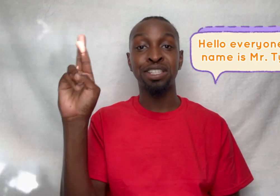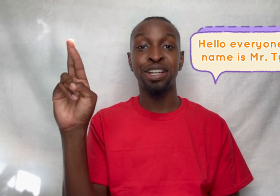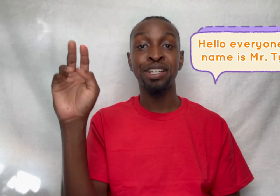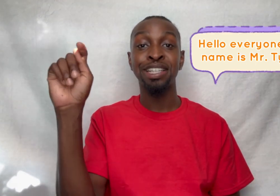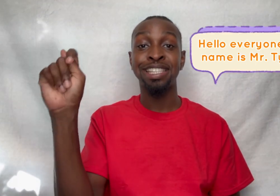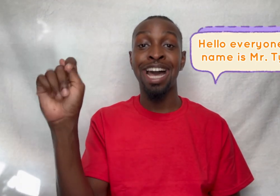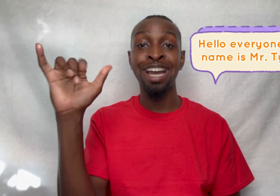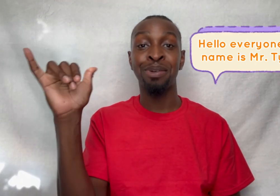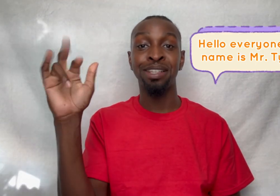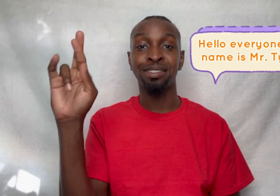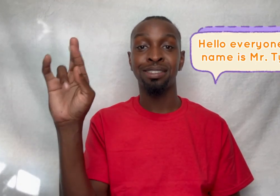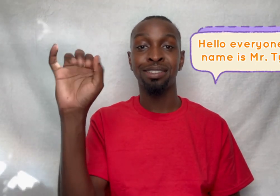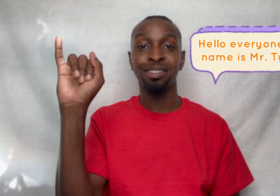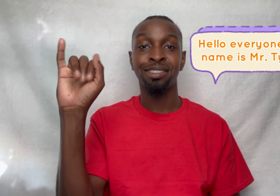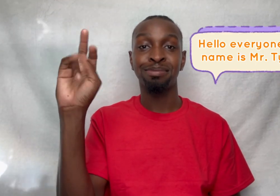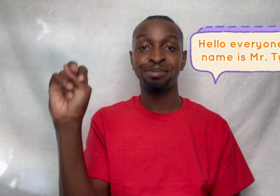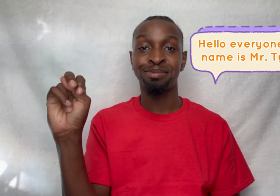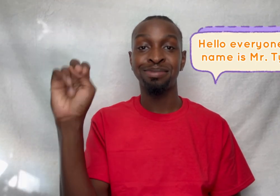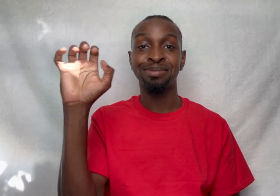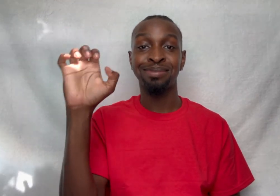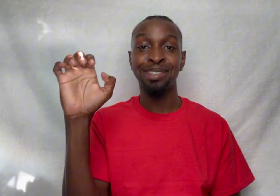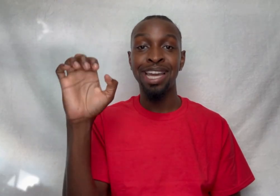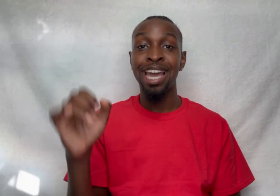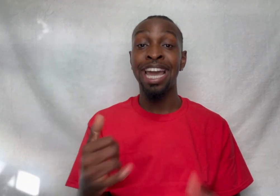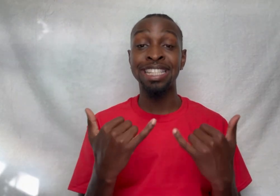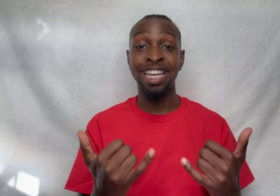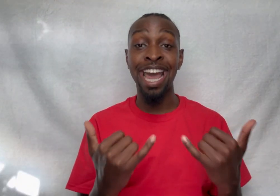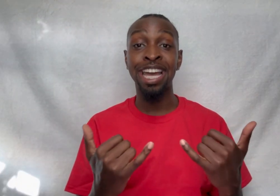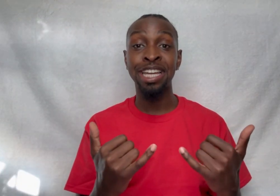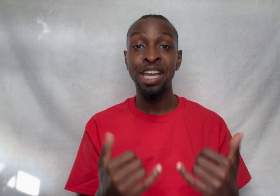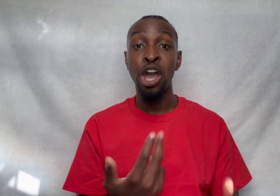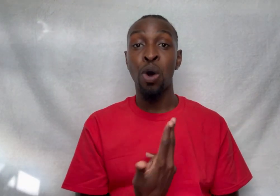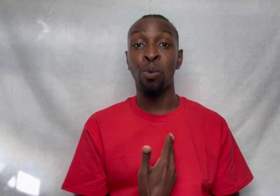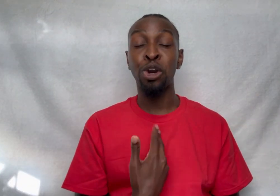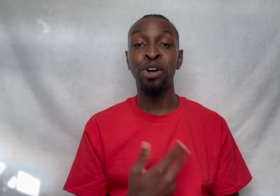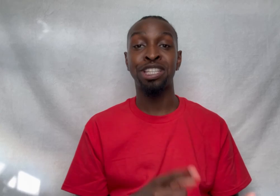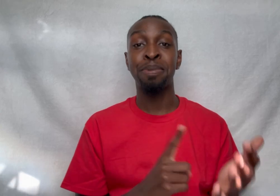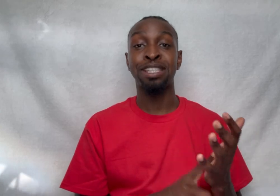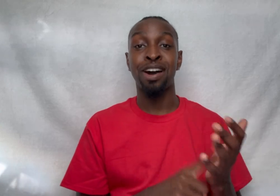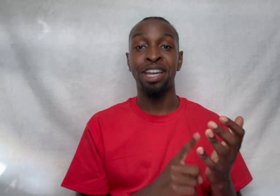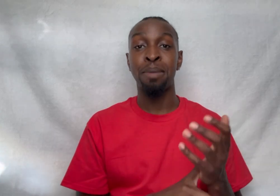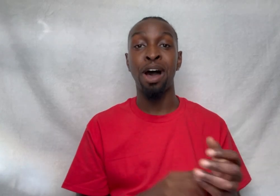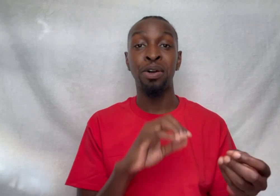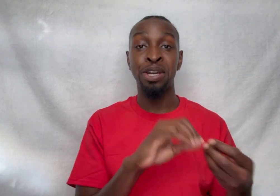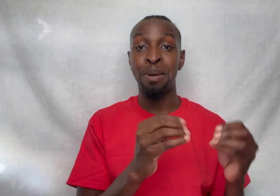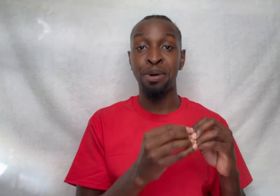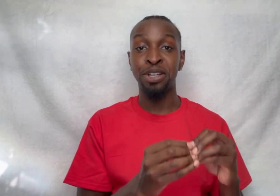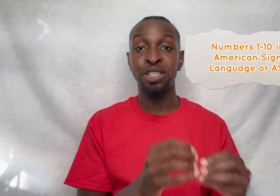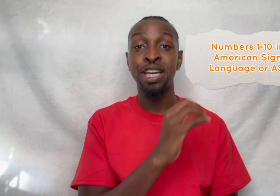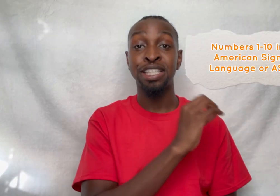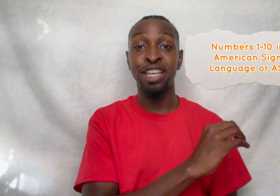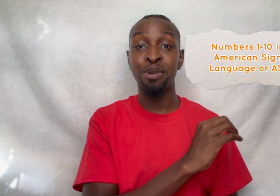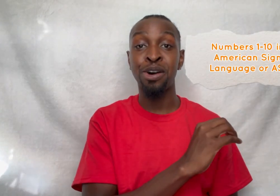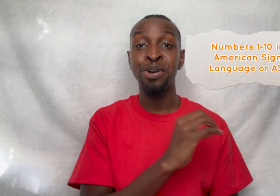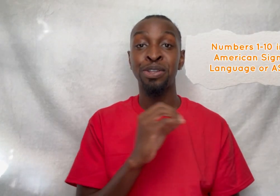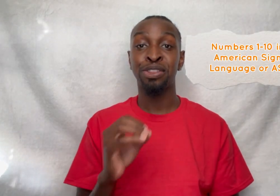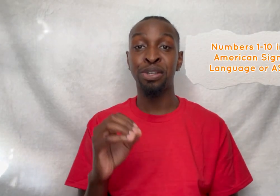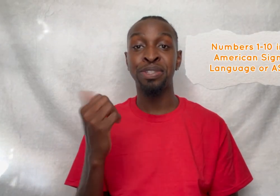Mr. Tyrine. And today, we're going to be talking about numbers 0 through